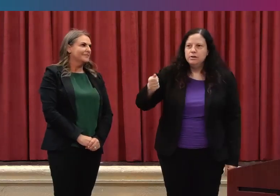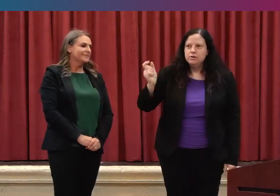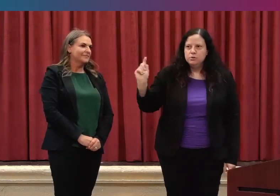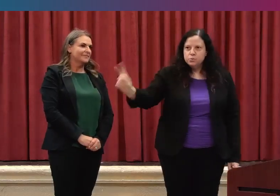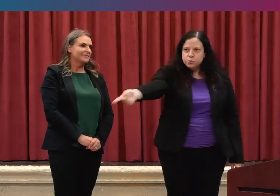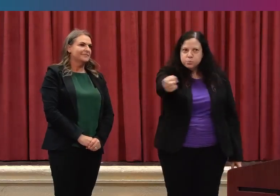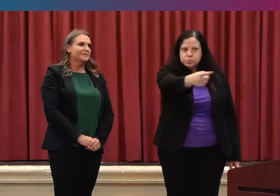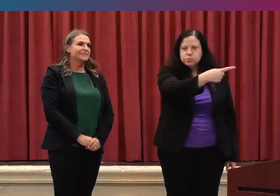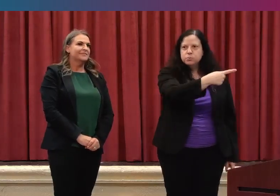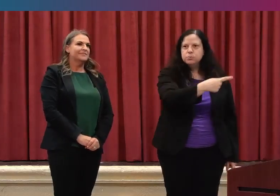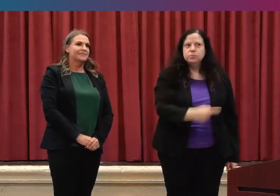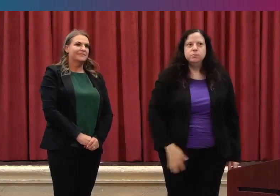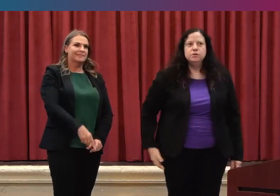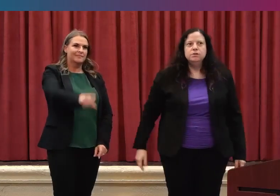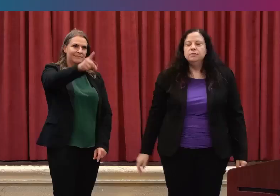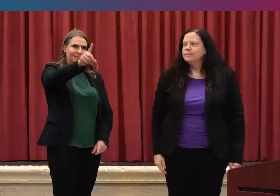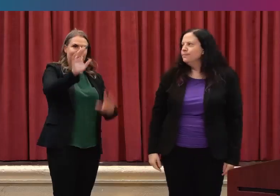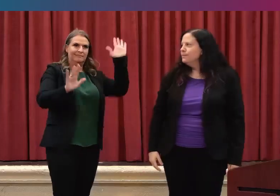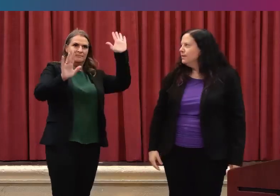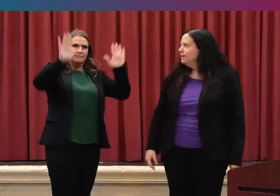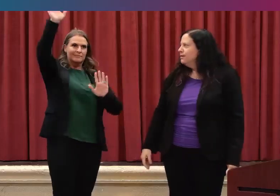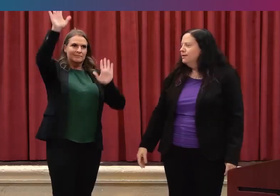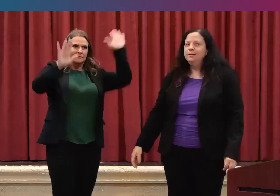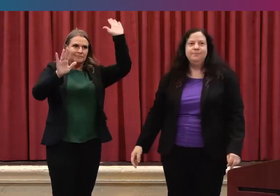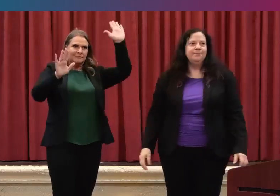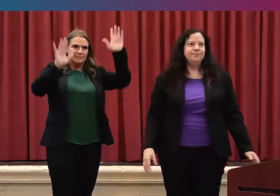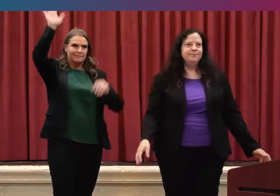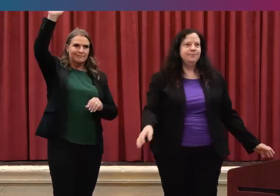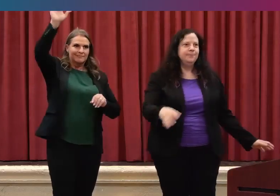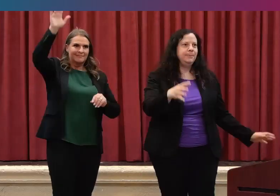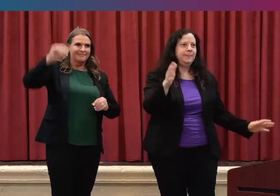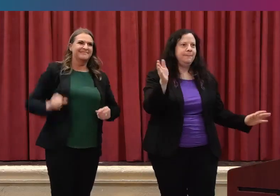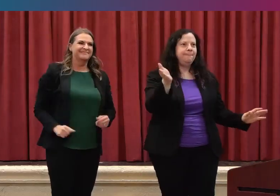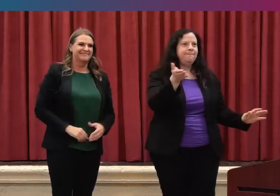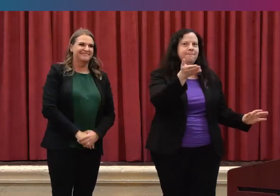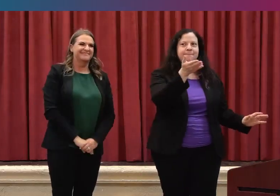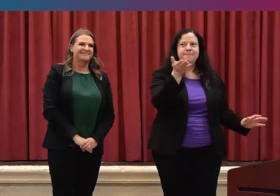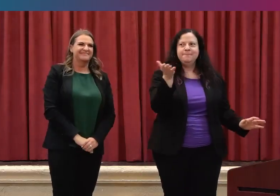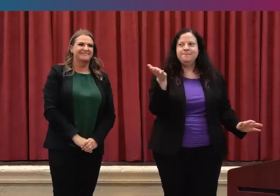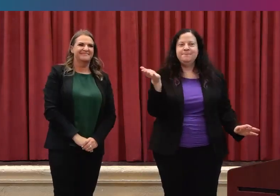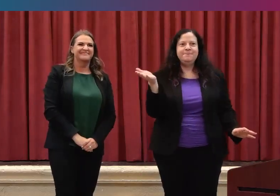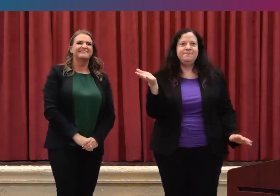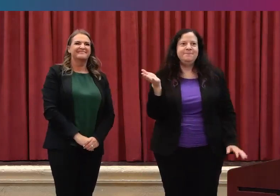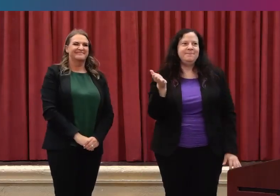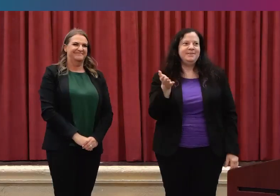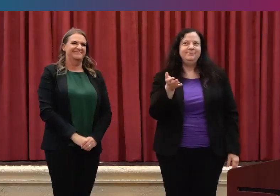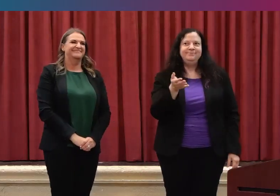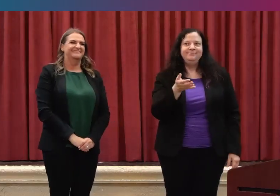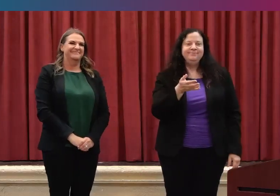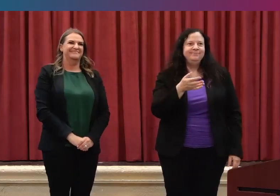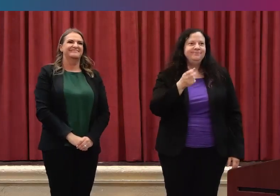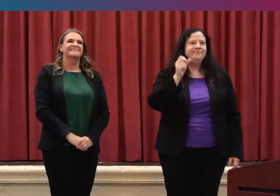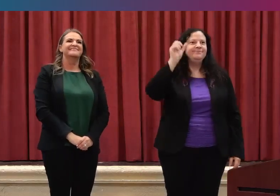the hospital to request the interpreter for you. We have a hand in the back. We've got lots of hands going up here.